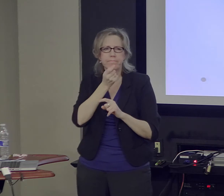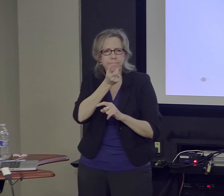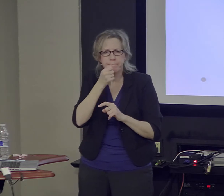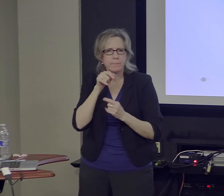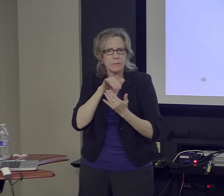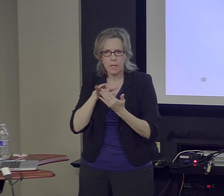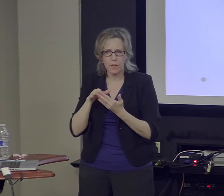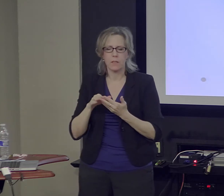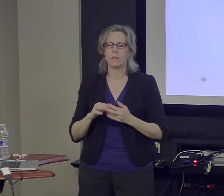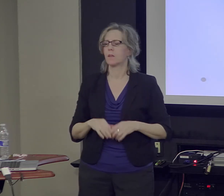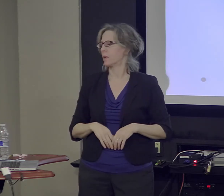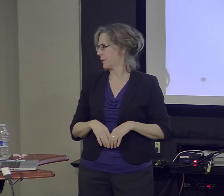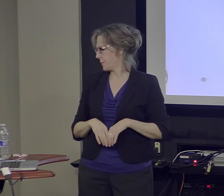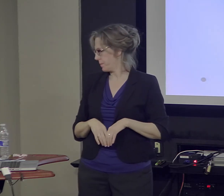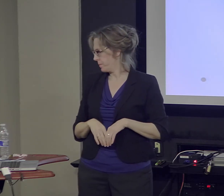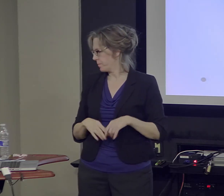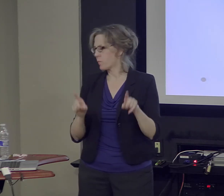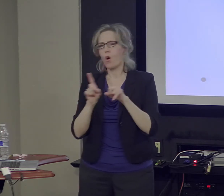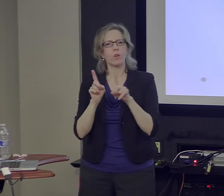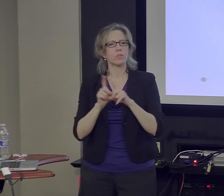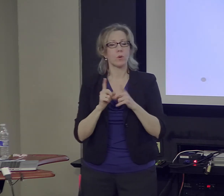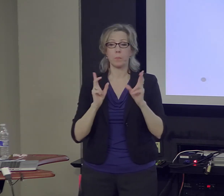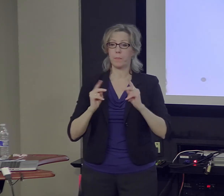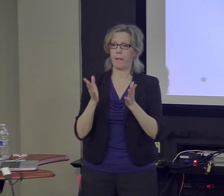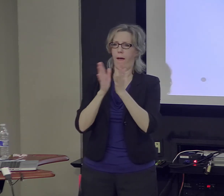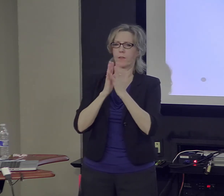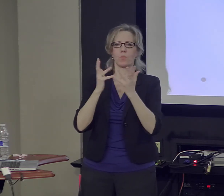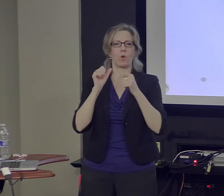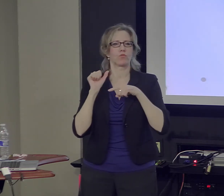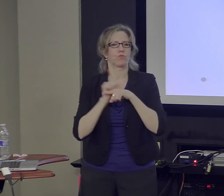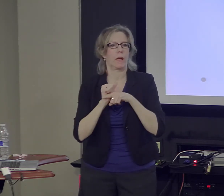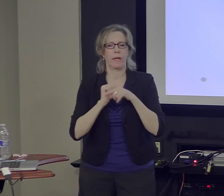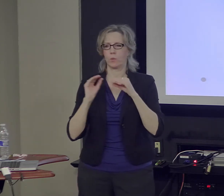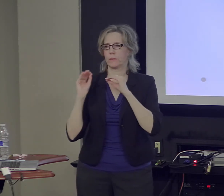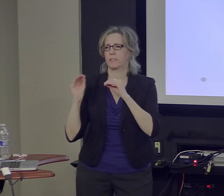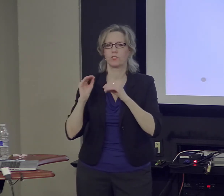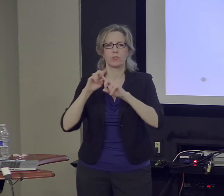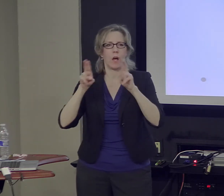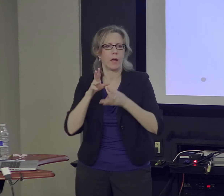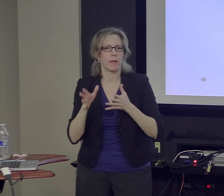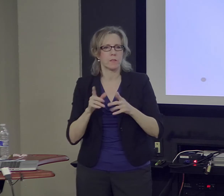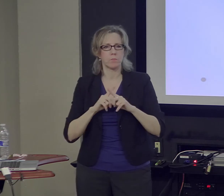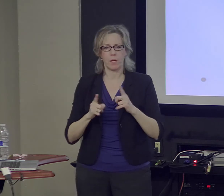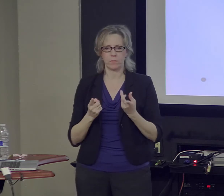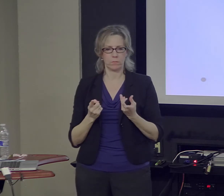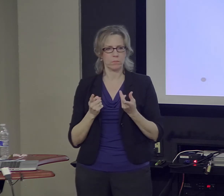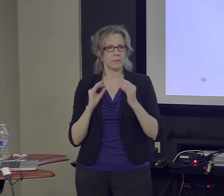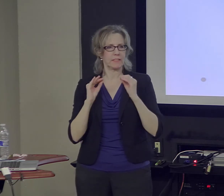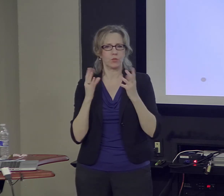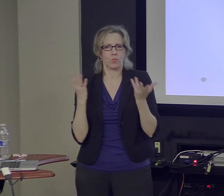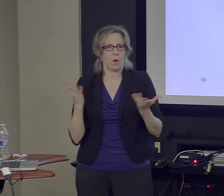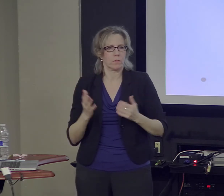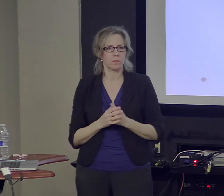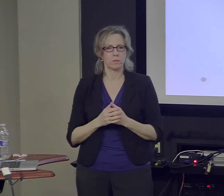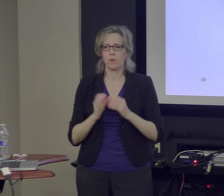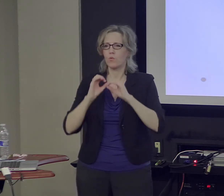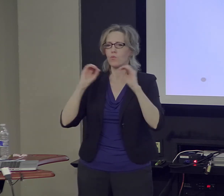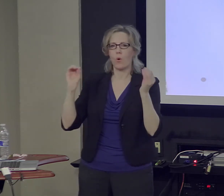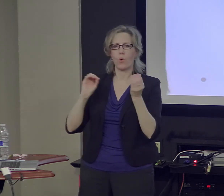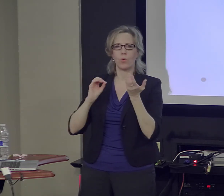are a lot of questions that have yet to be answered. A lot of people want training, but the training